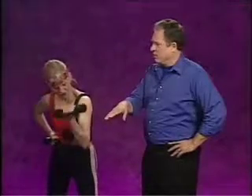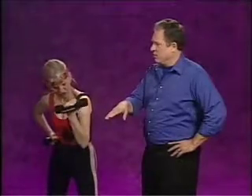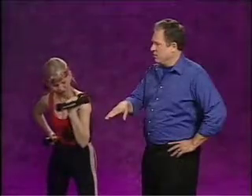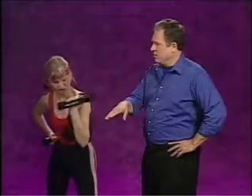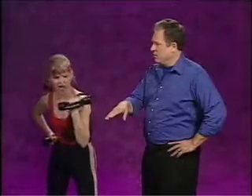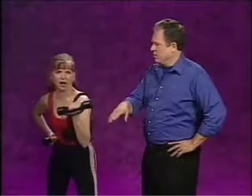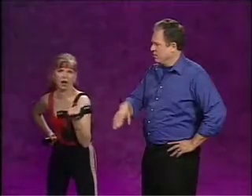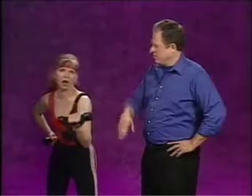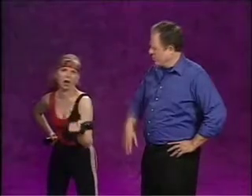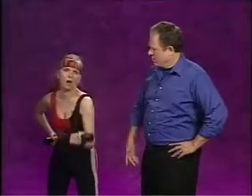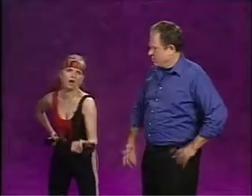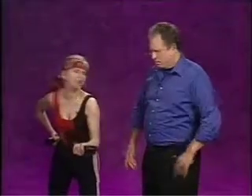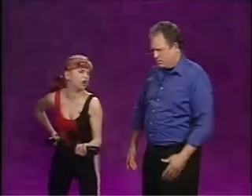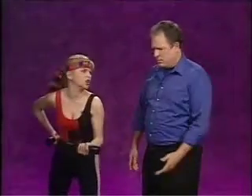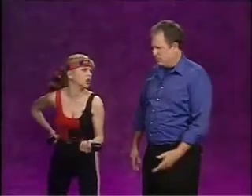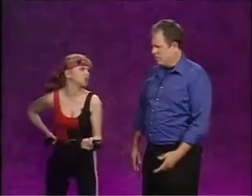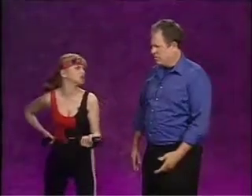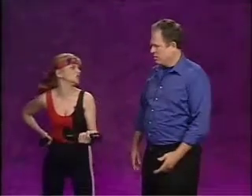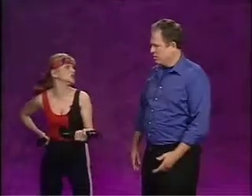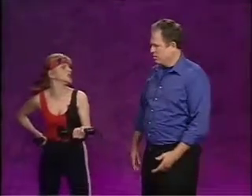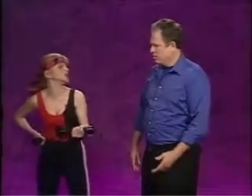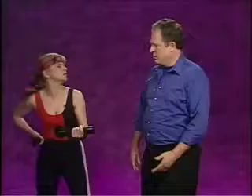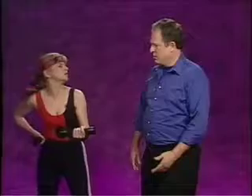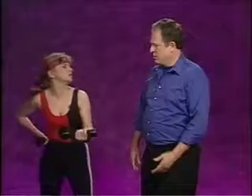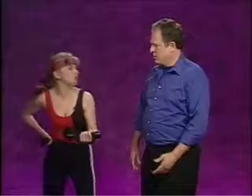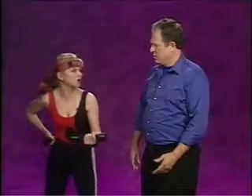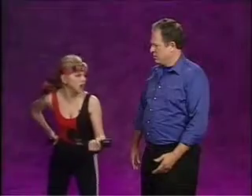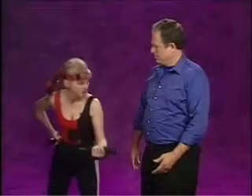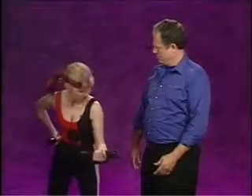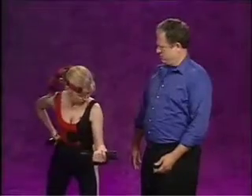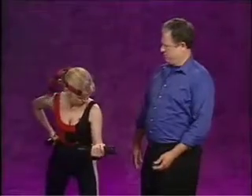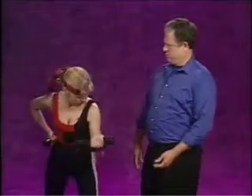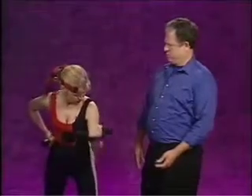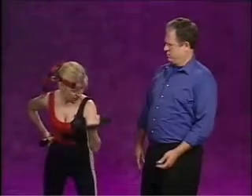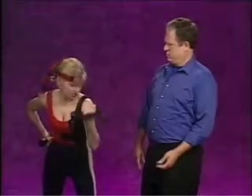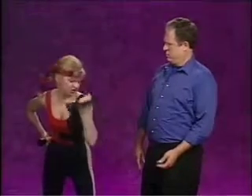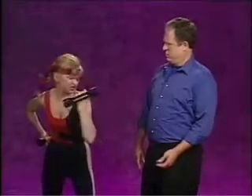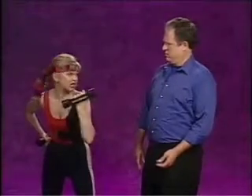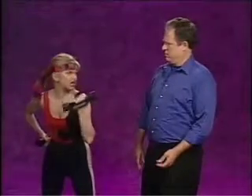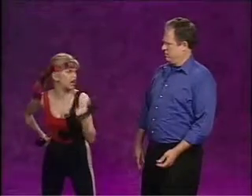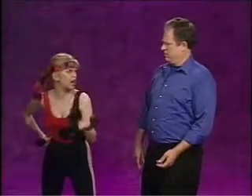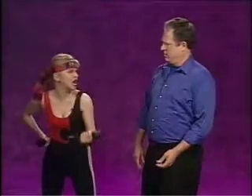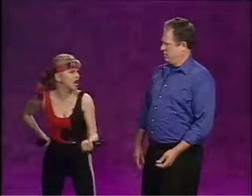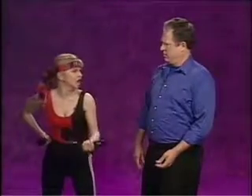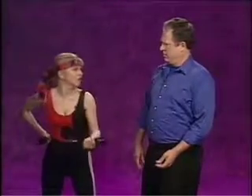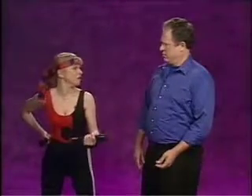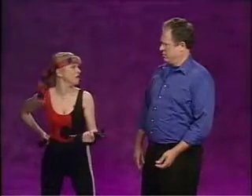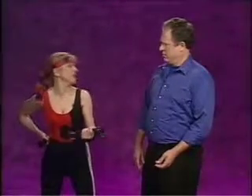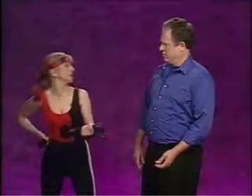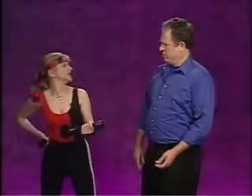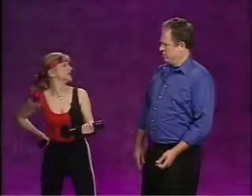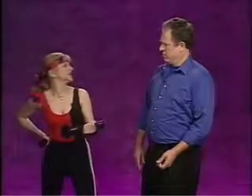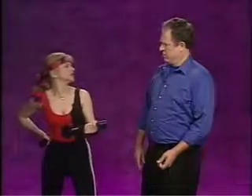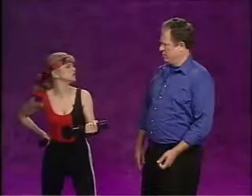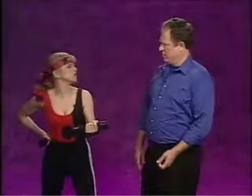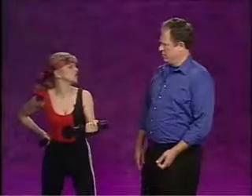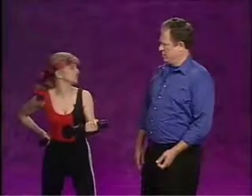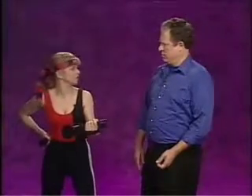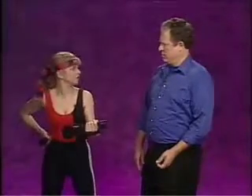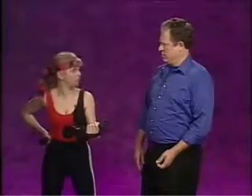50. Oh, I figured no one was using those numbers anymore. 60. Remember back in lesson 6 when we taught them finger